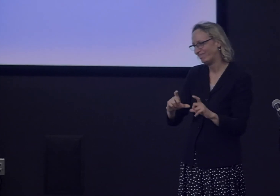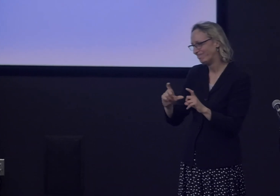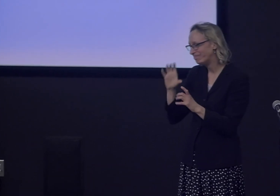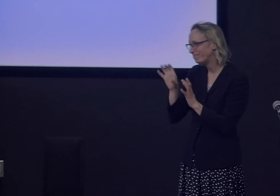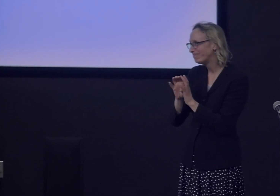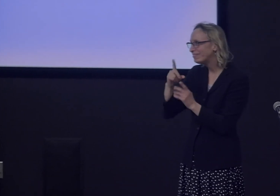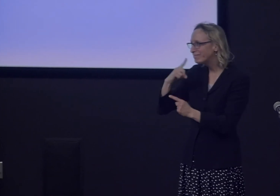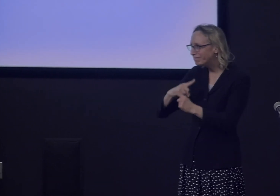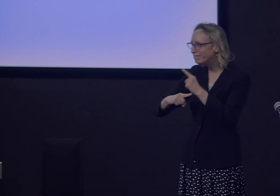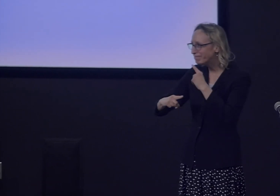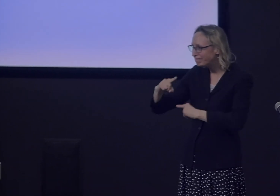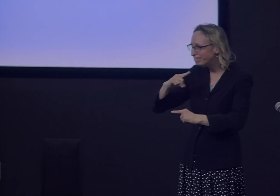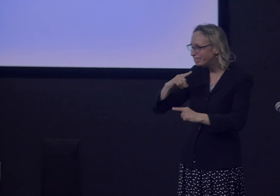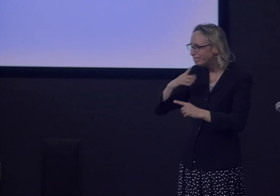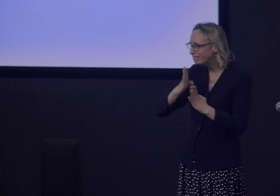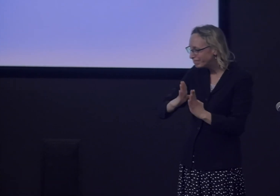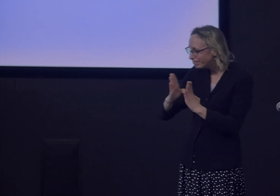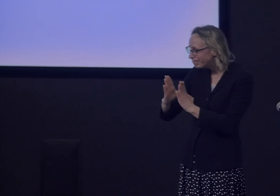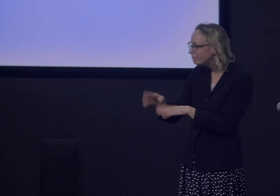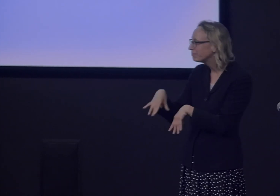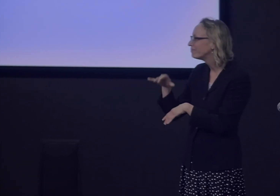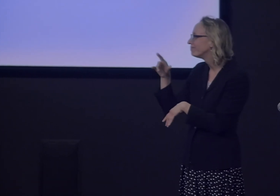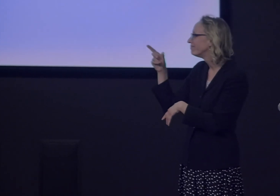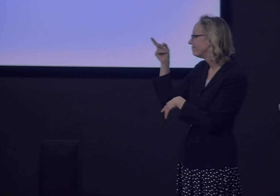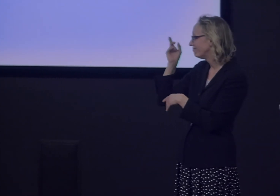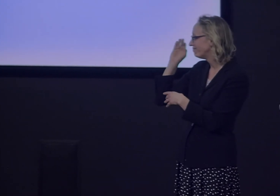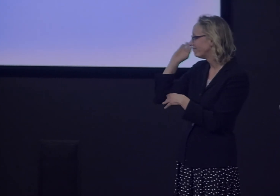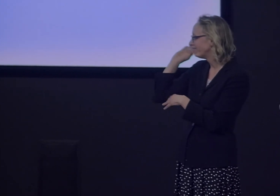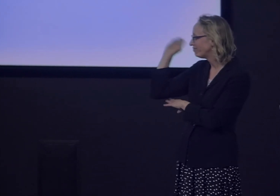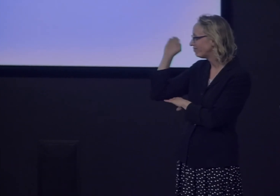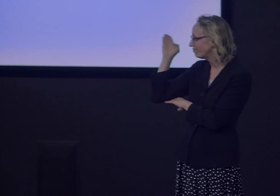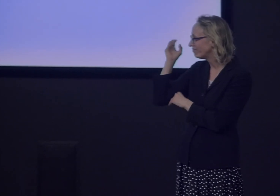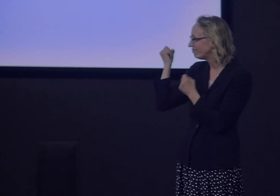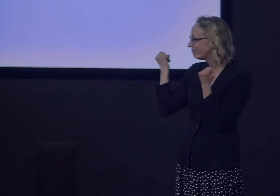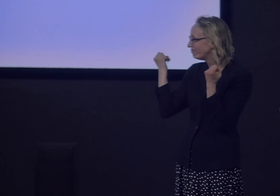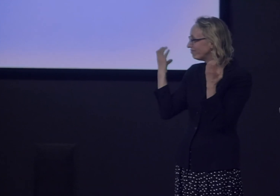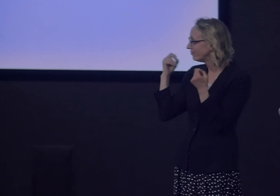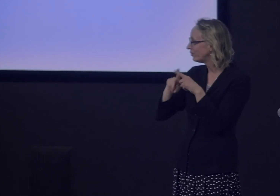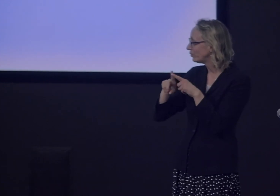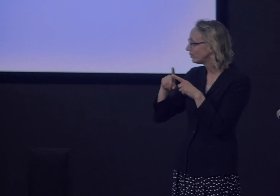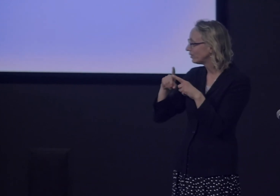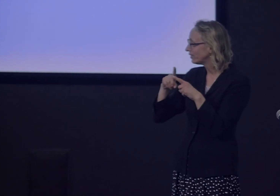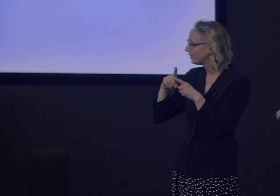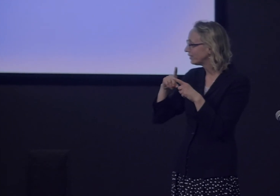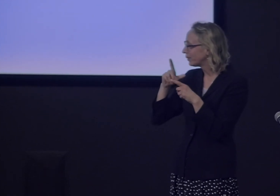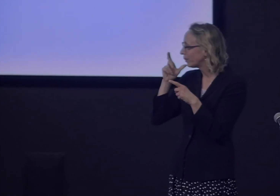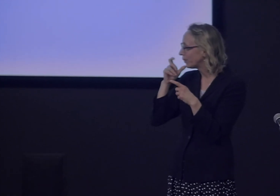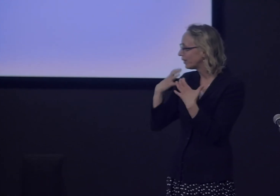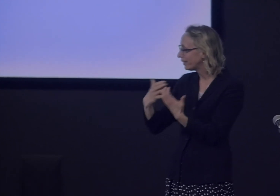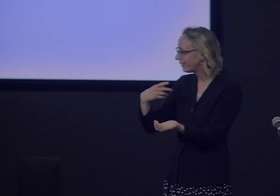learning sign language and kind of slowly picking up sign by sign. However, the